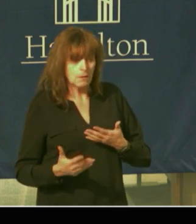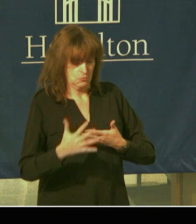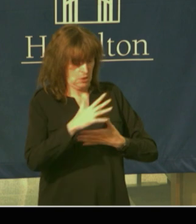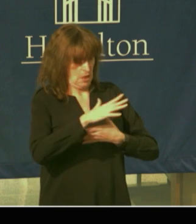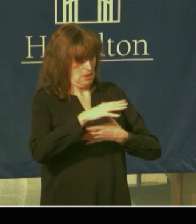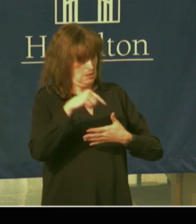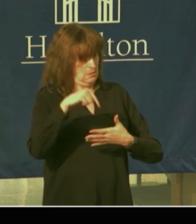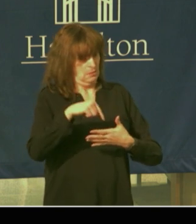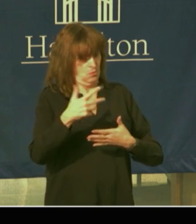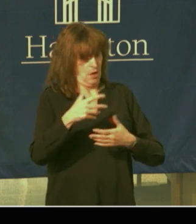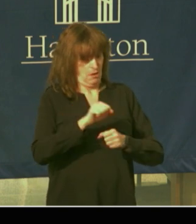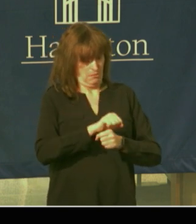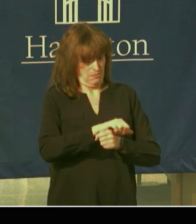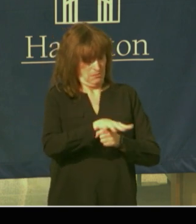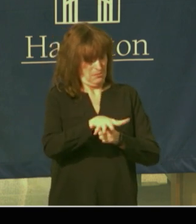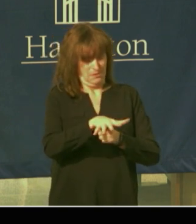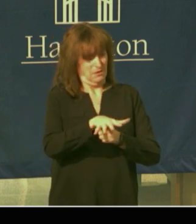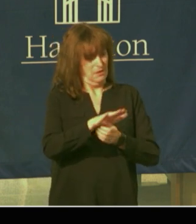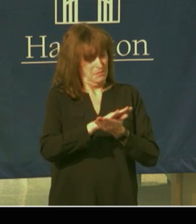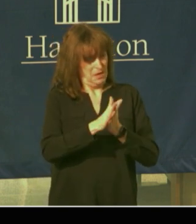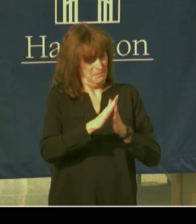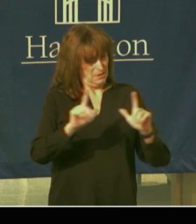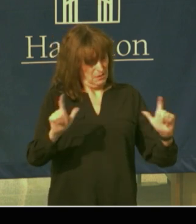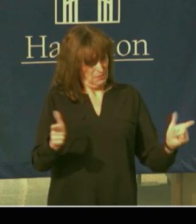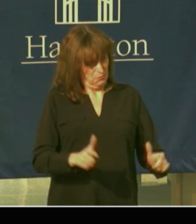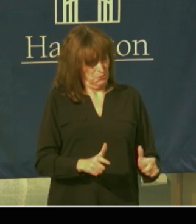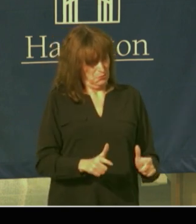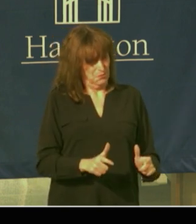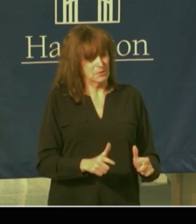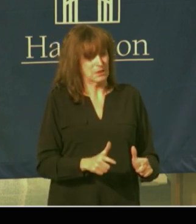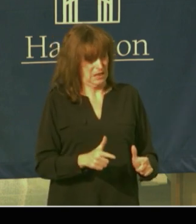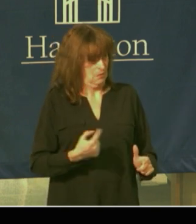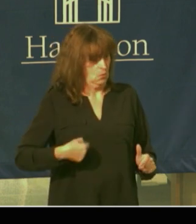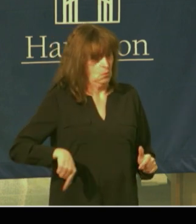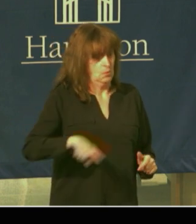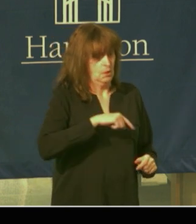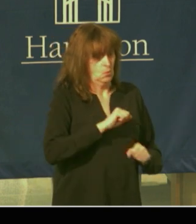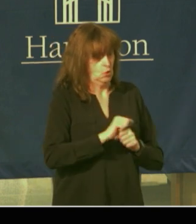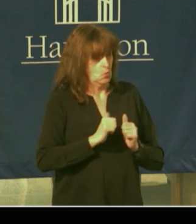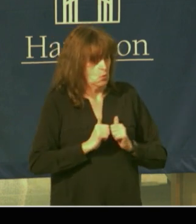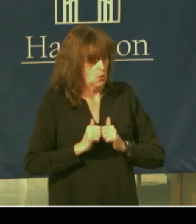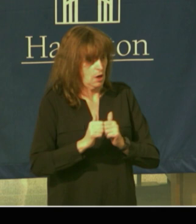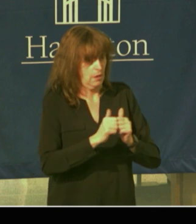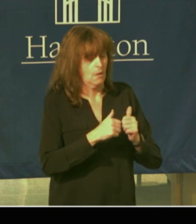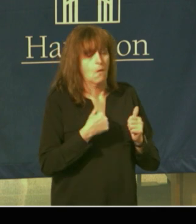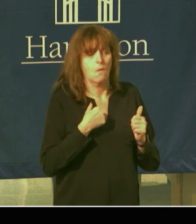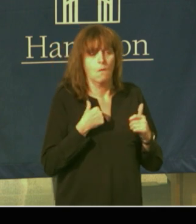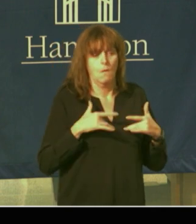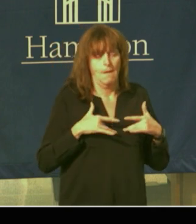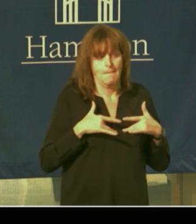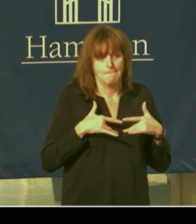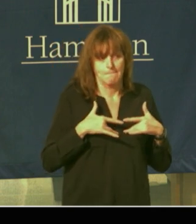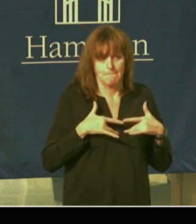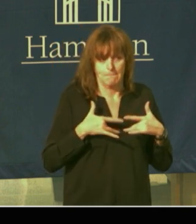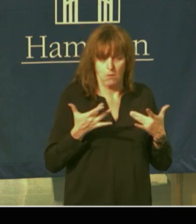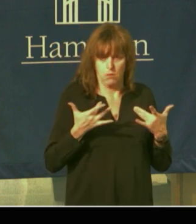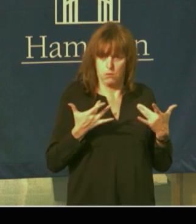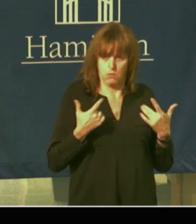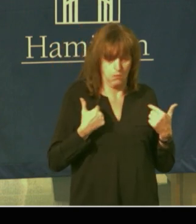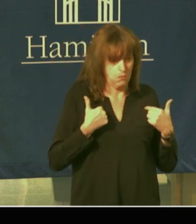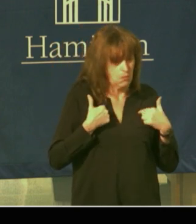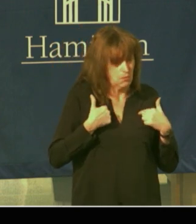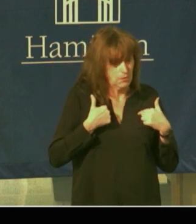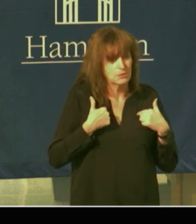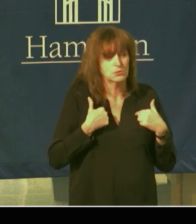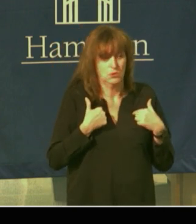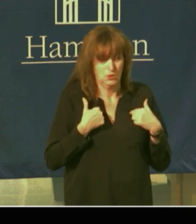think it's been a spectacular effort. And hopefully we'll continue to move in that direction. This is not going to be over soon, in my opinion.